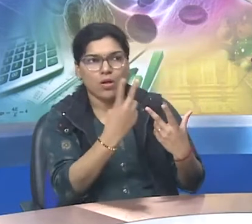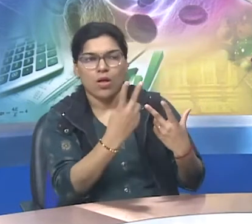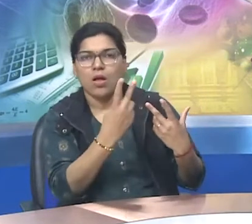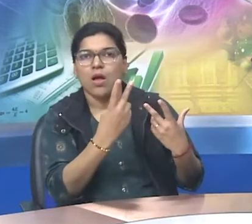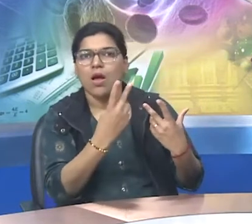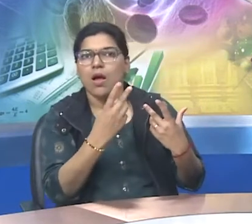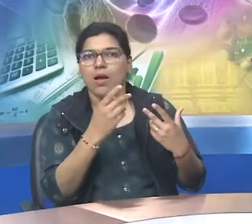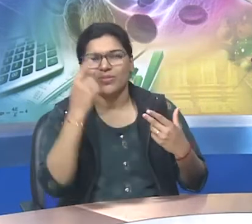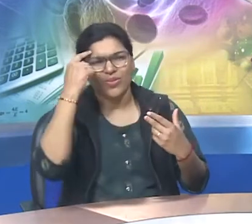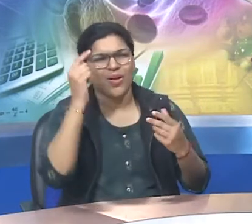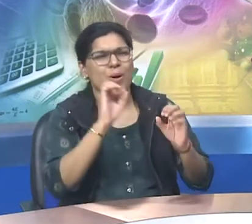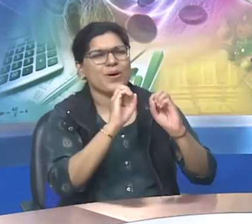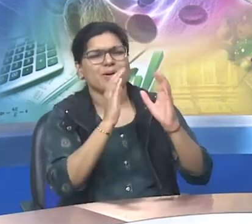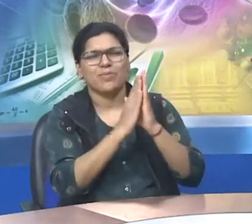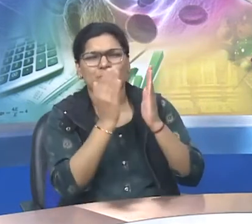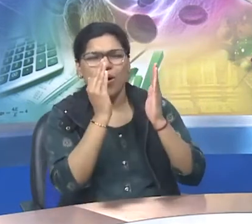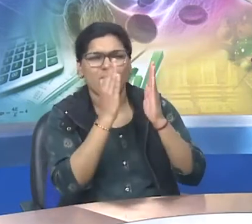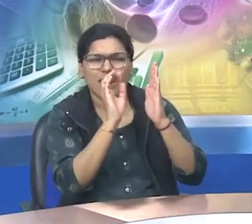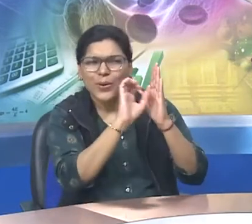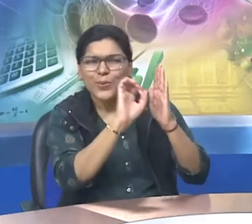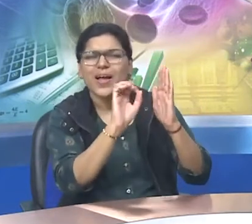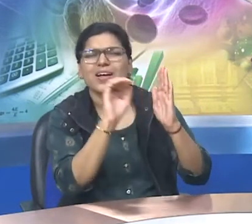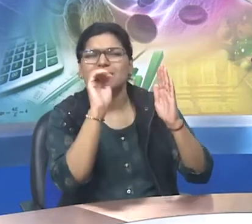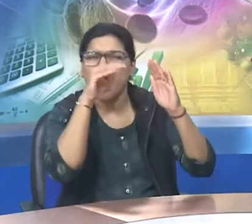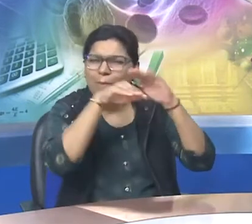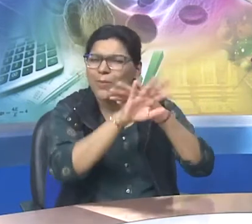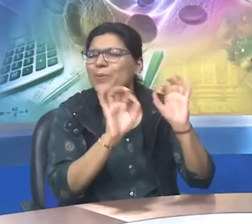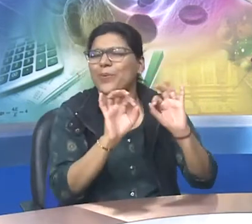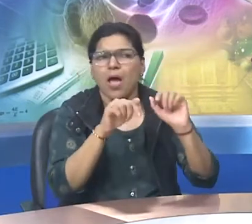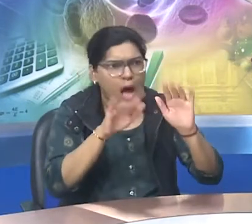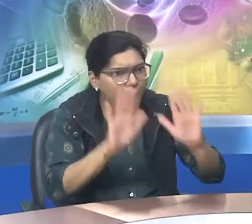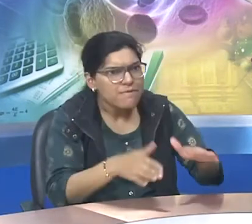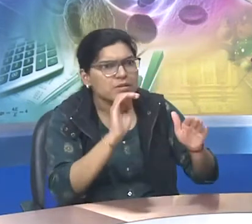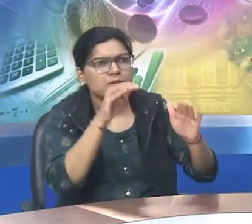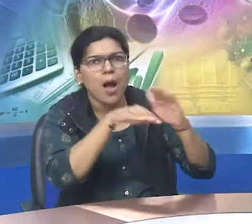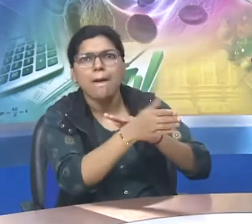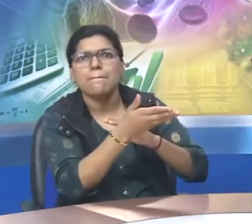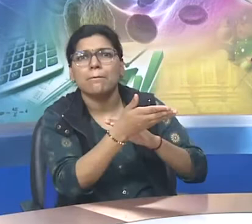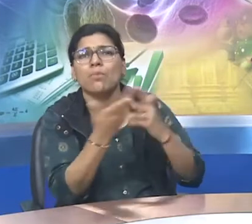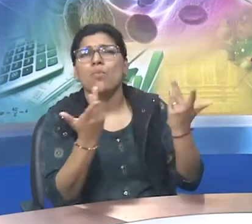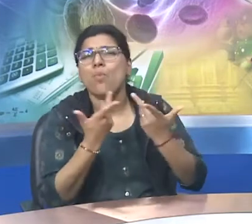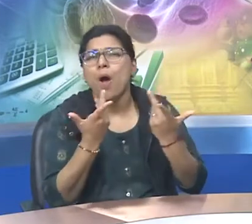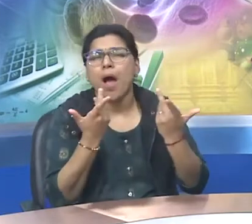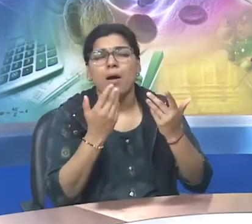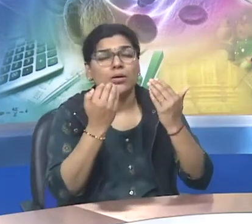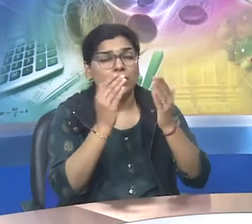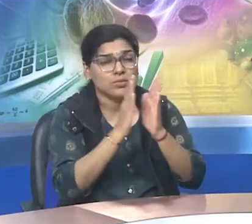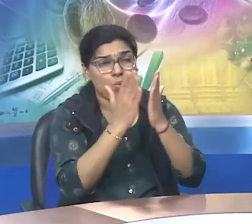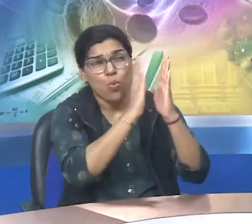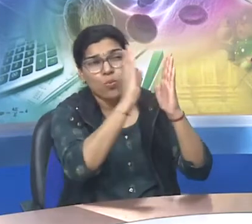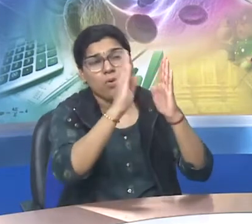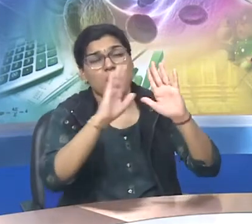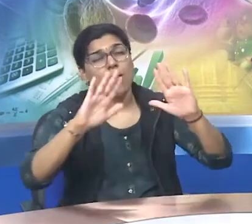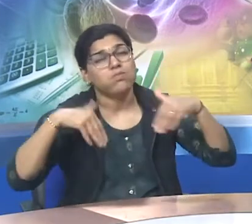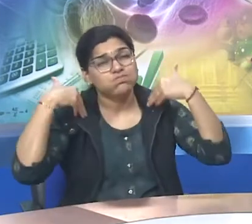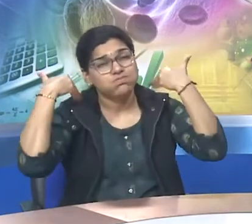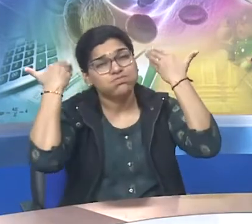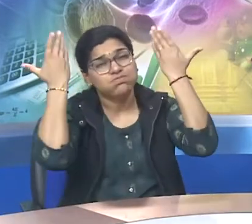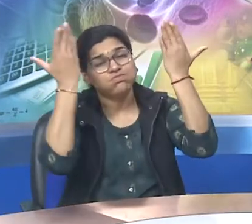And seeing the snakes on the books, Kamala Das, the poetess, she was like nervous,